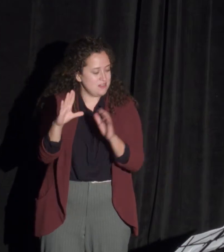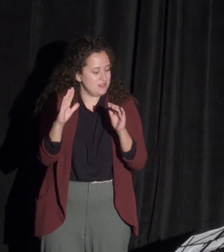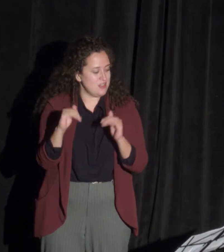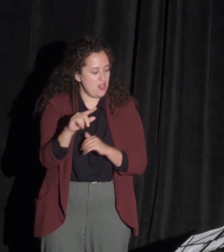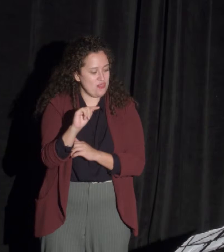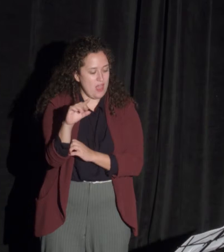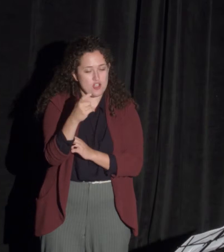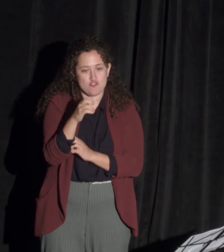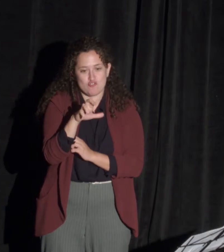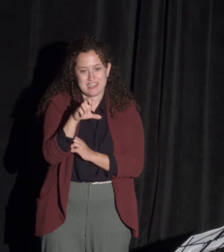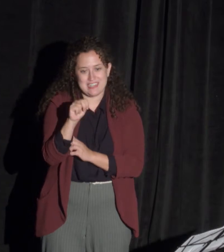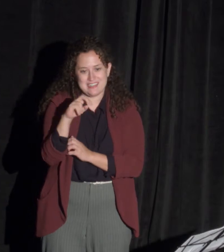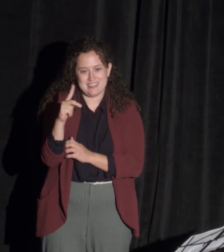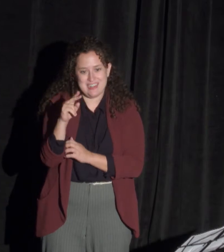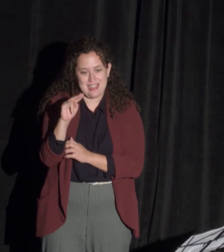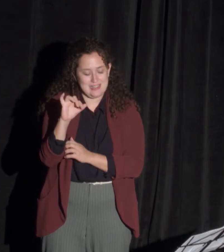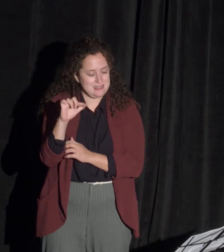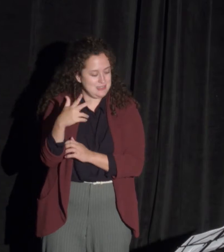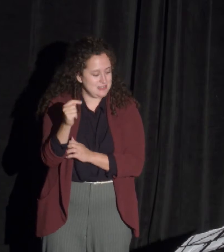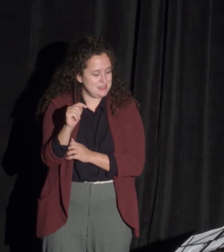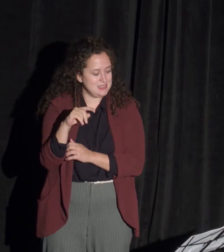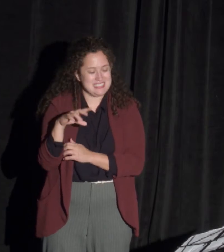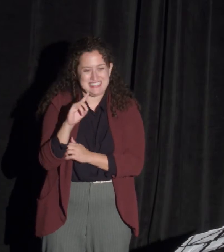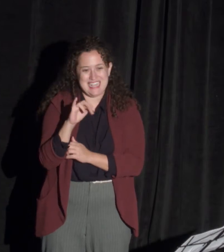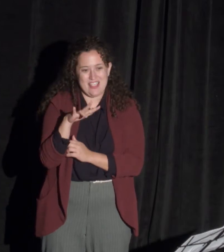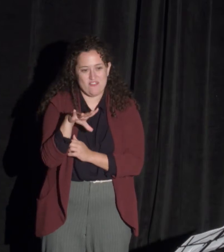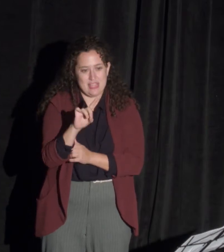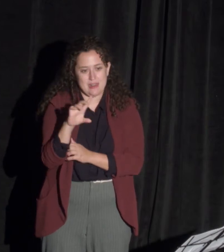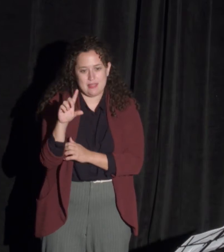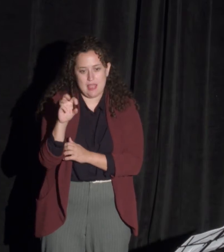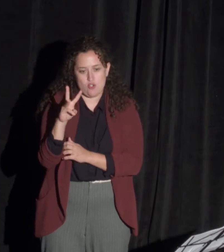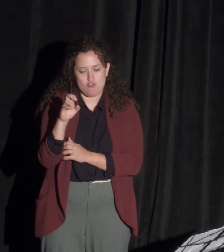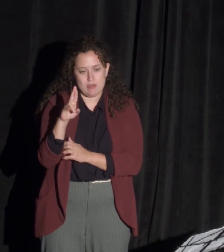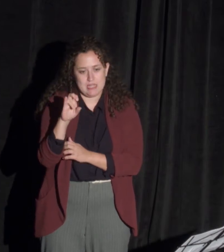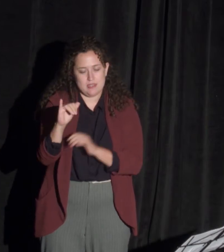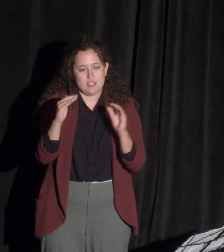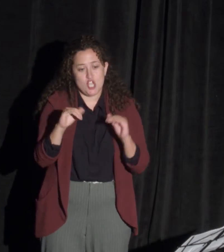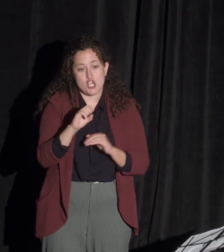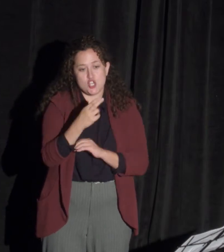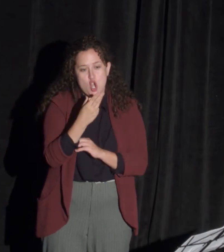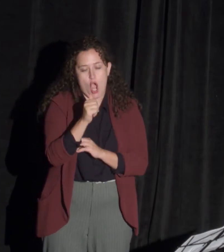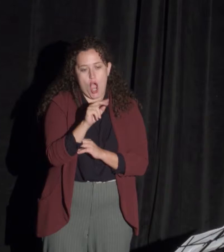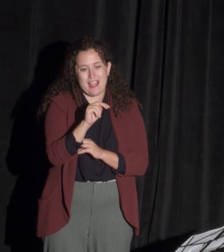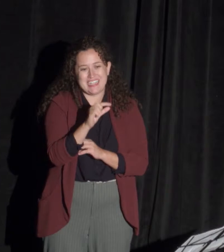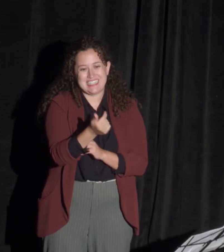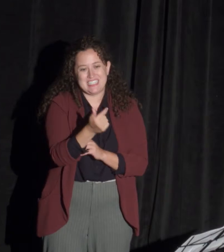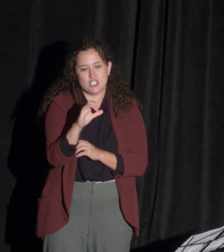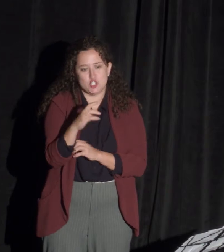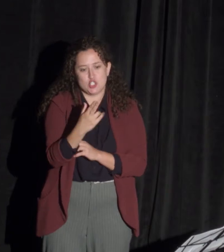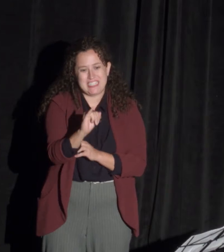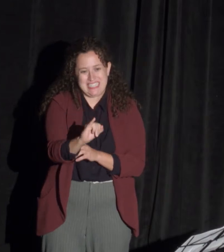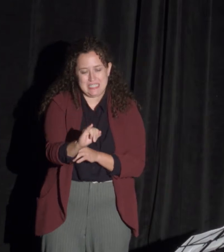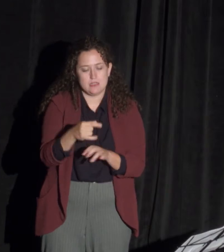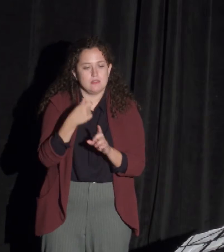A24. Shang-Chi and the Legend of the Ten Rings, screenplay by Dave Callahan, Destin Daniel